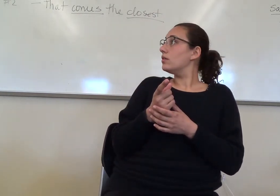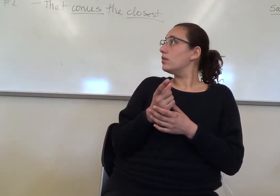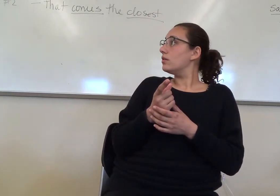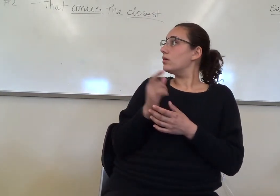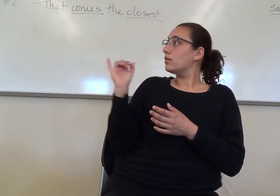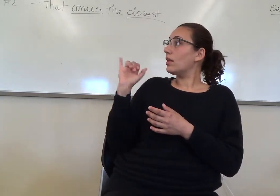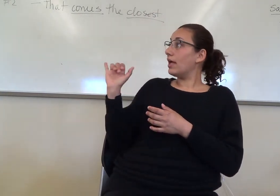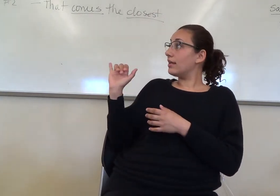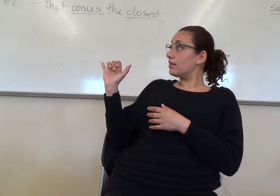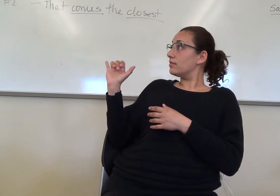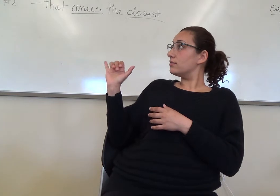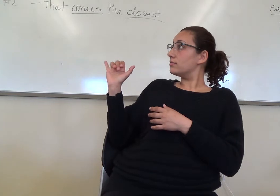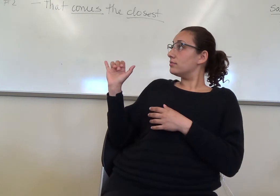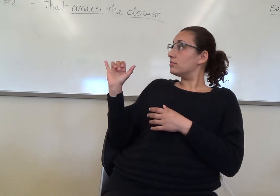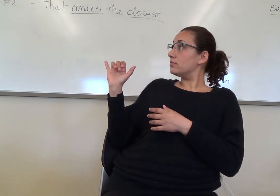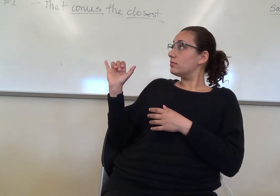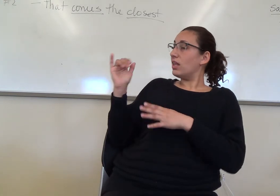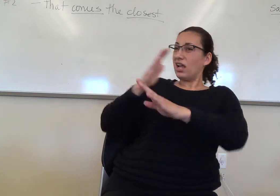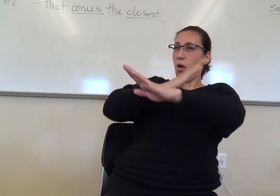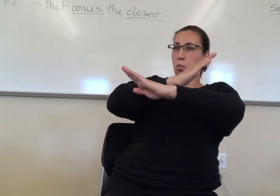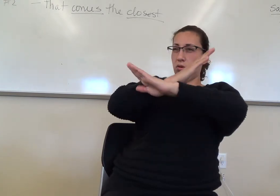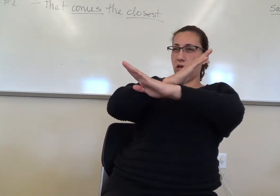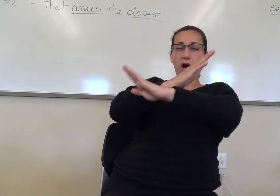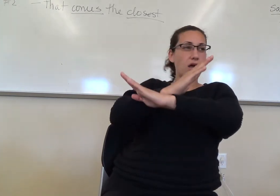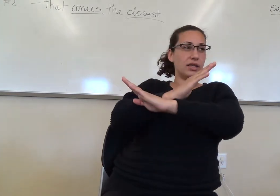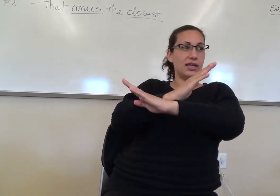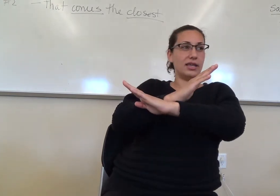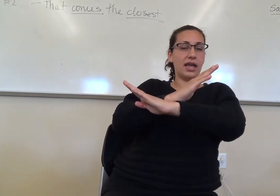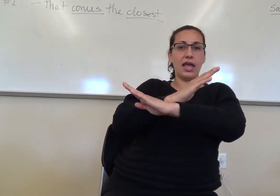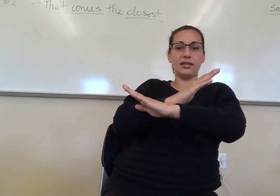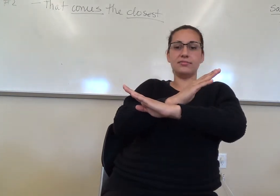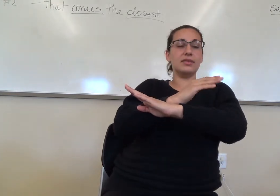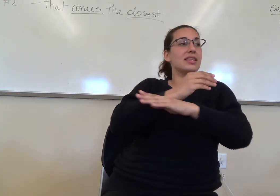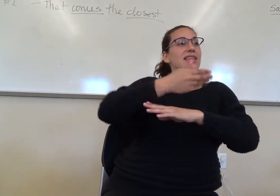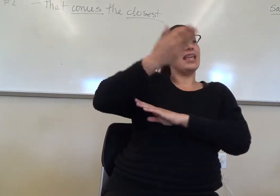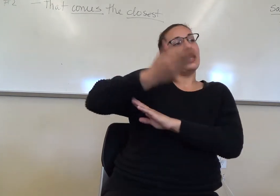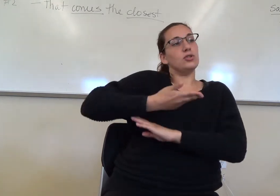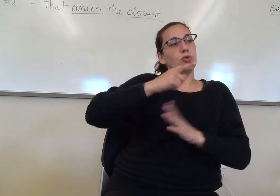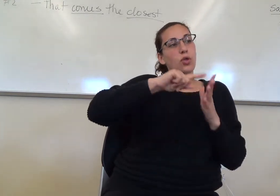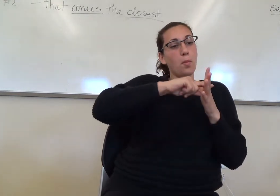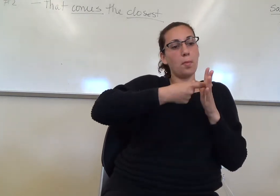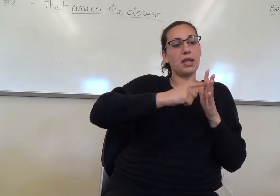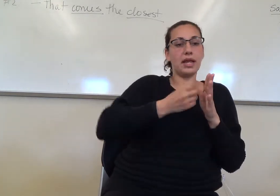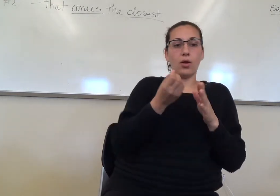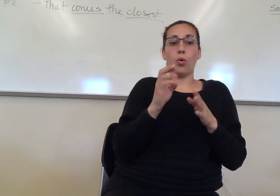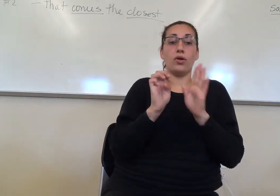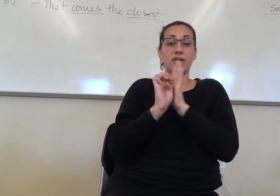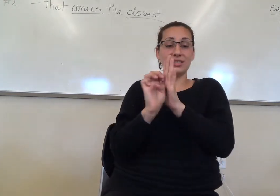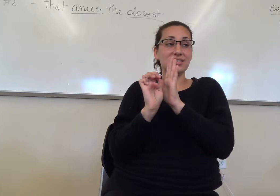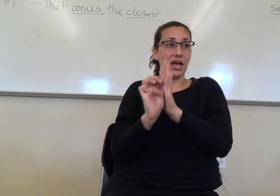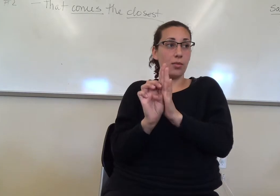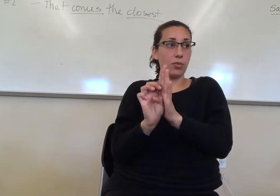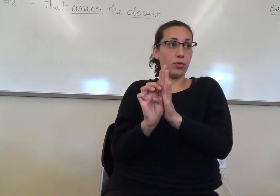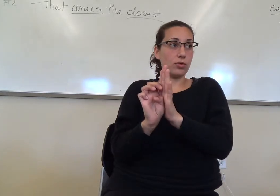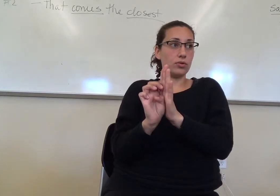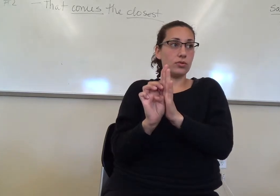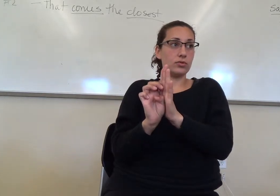that is either an introduction or an example or a conclusion.